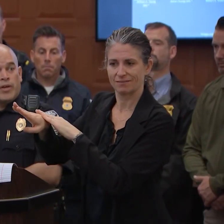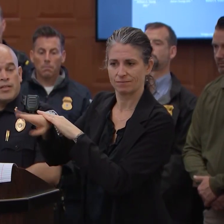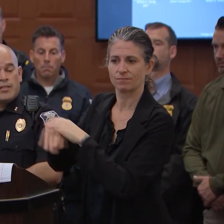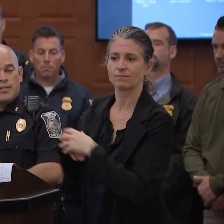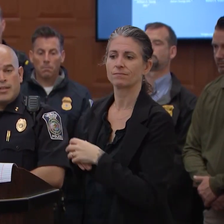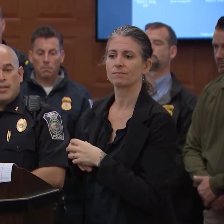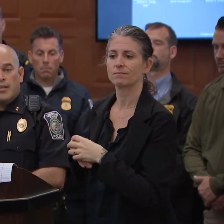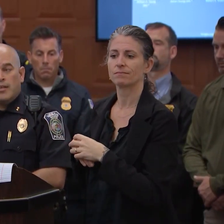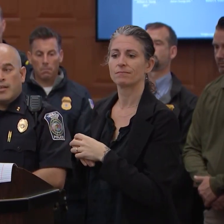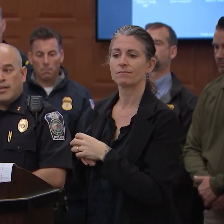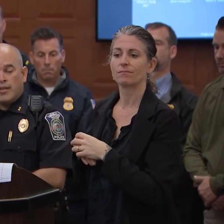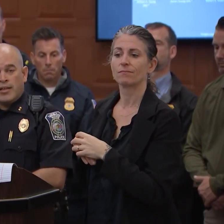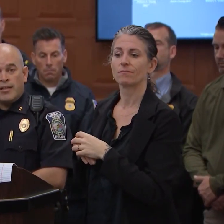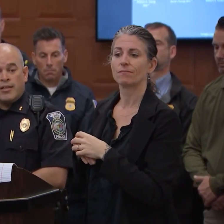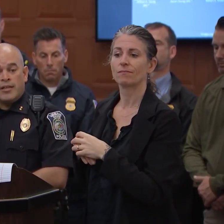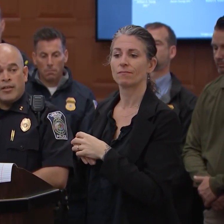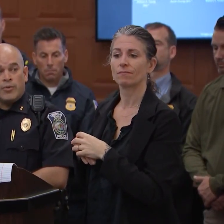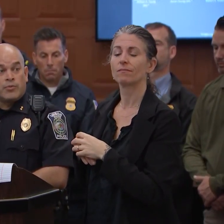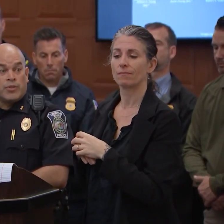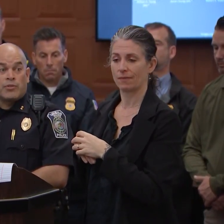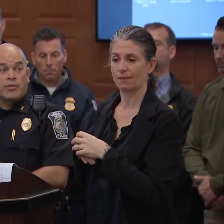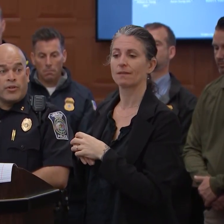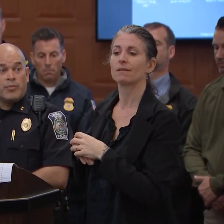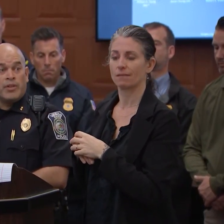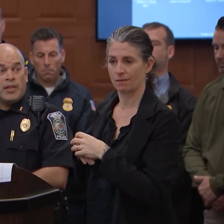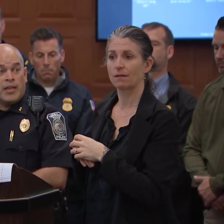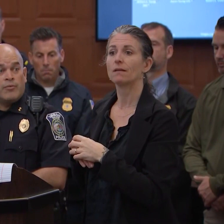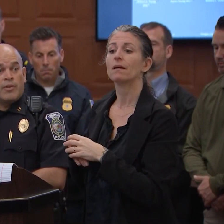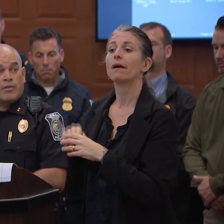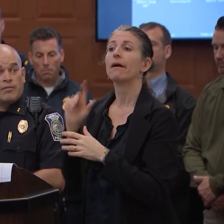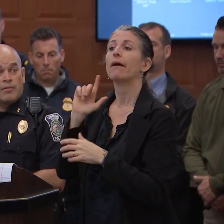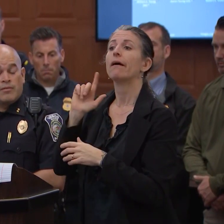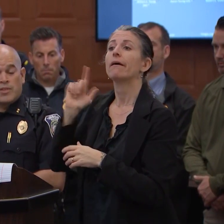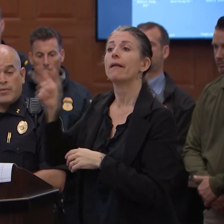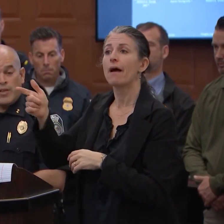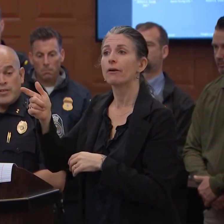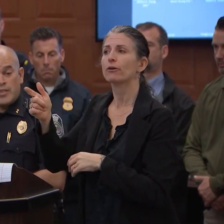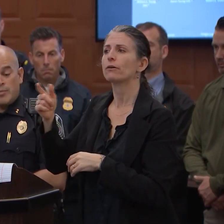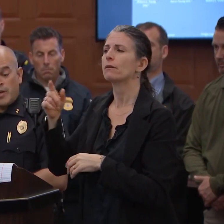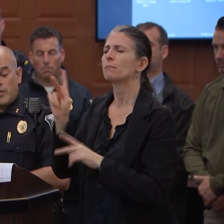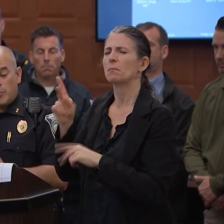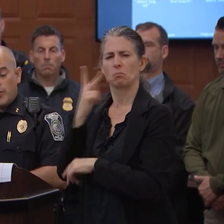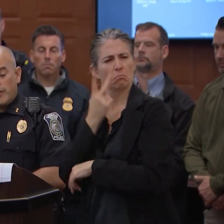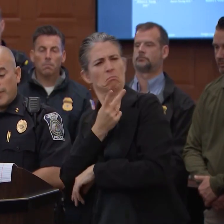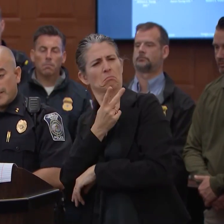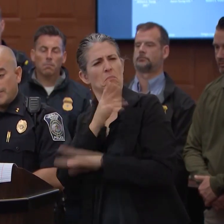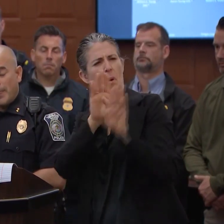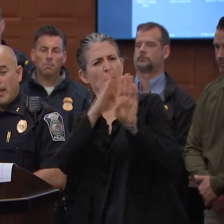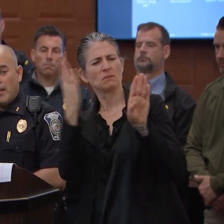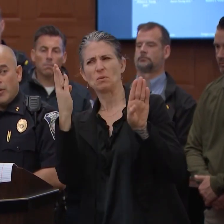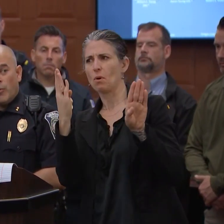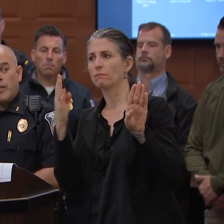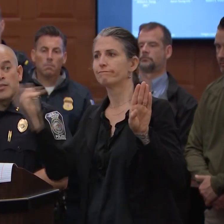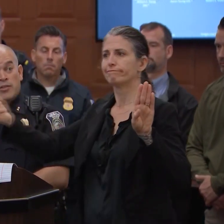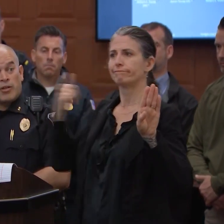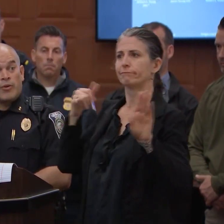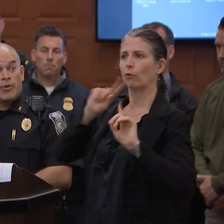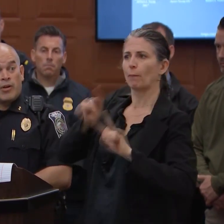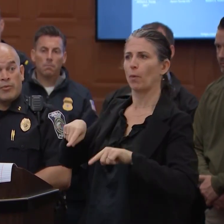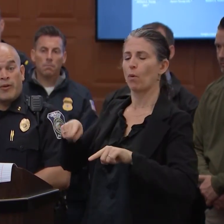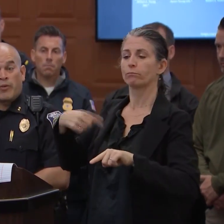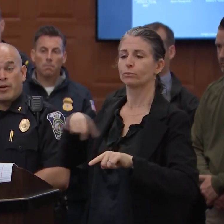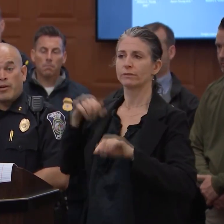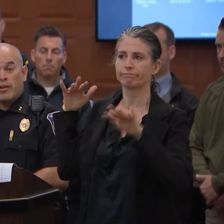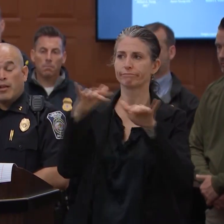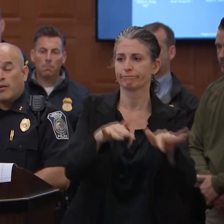on the overnights again, and we cleared the building again with several agencies. But I'll just point out this: why this is all